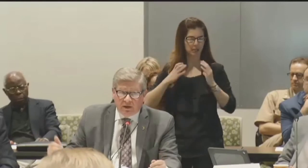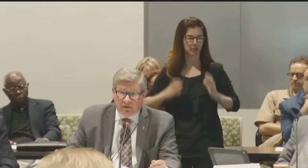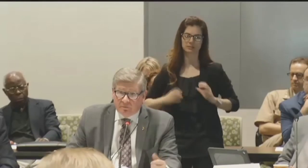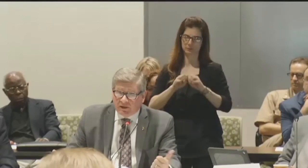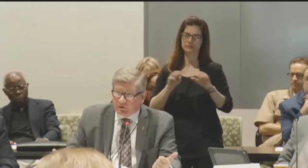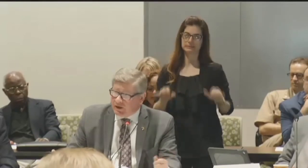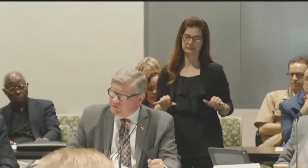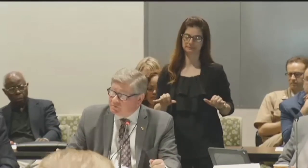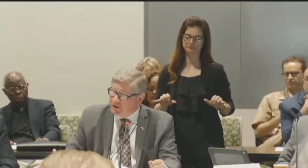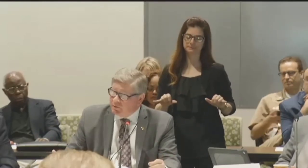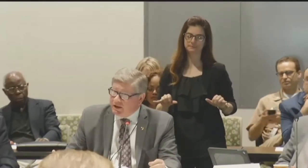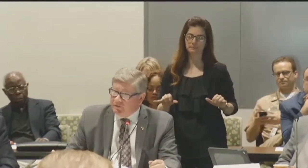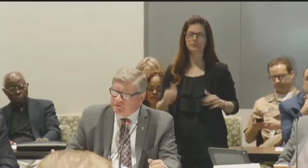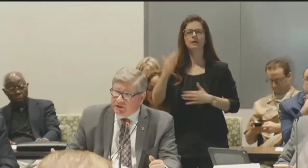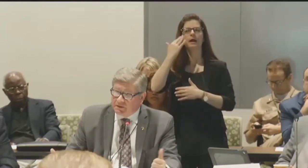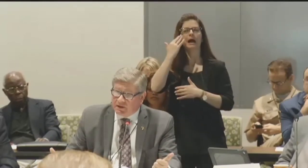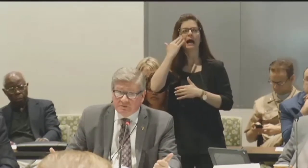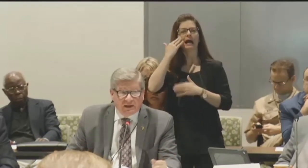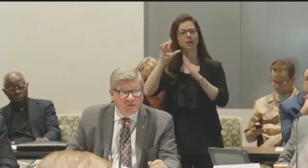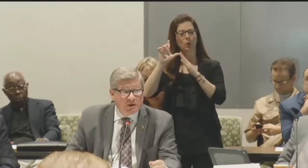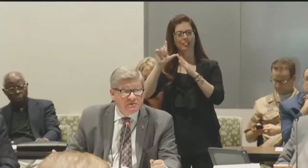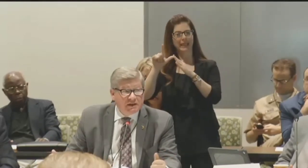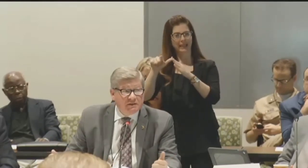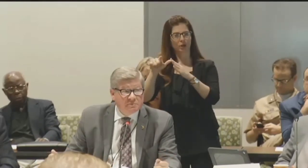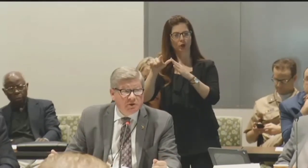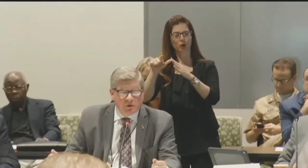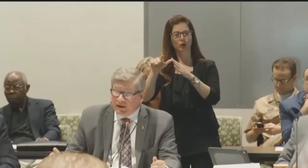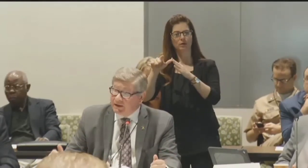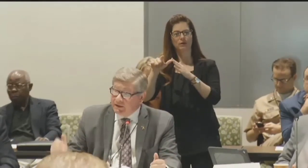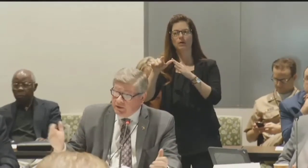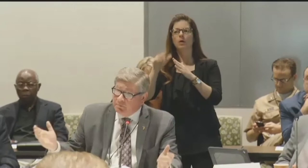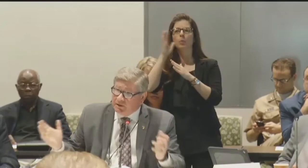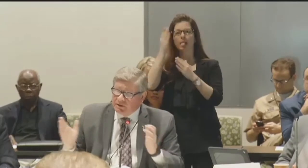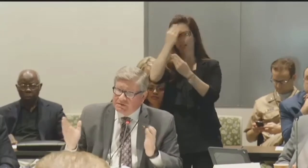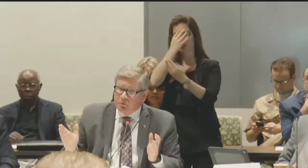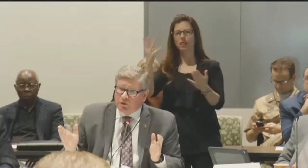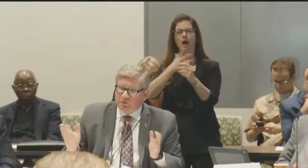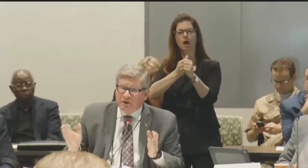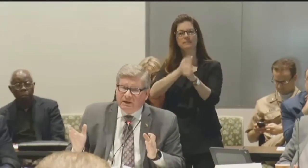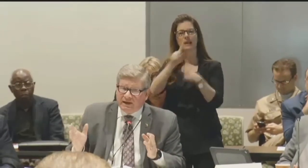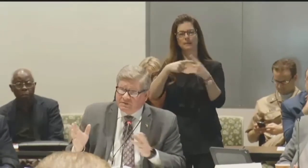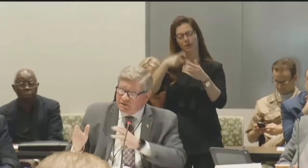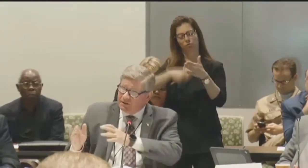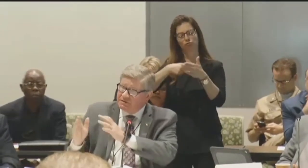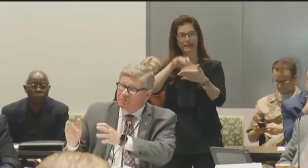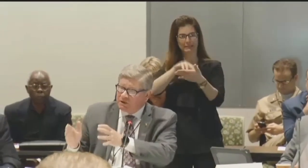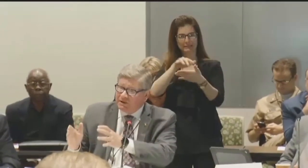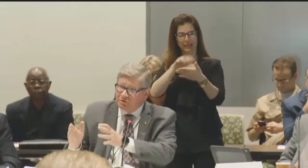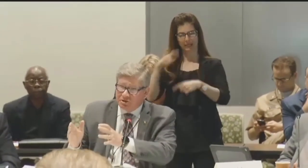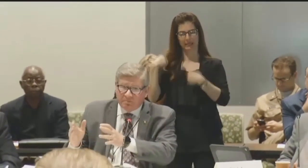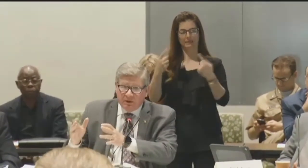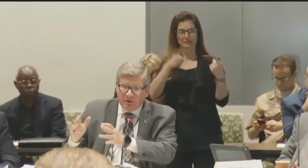that later on in this meeting we have an update on the rate study that's been going on, but it's important to realize that there is